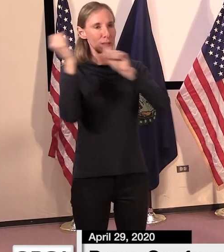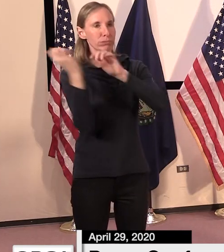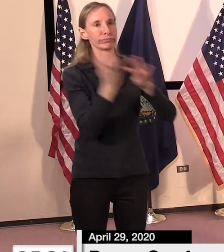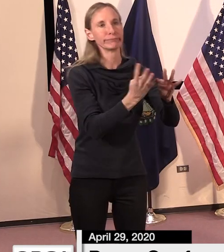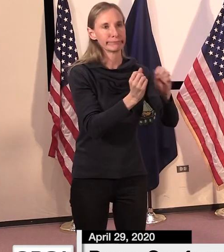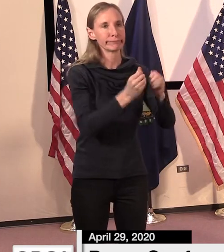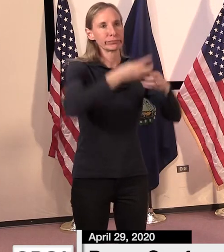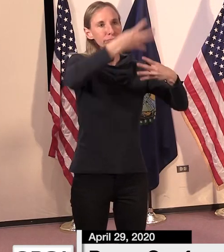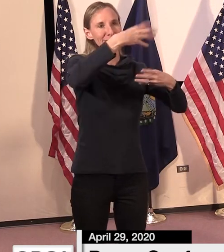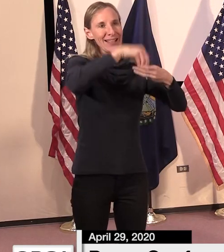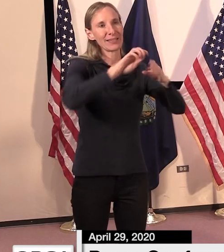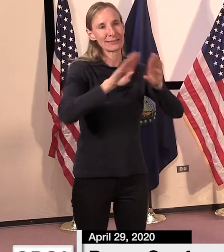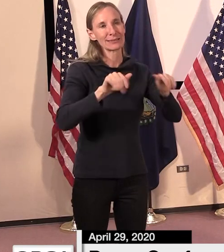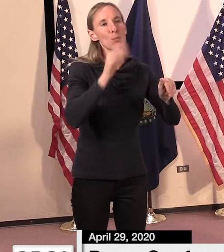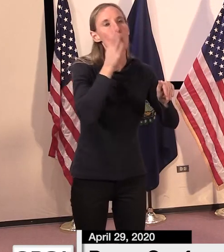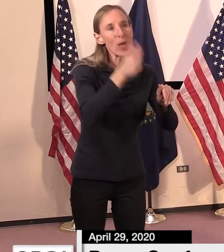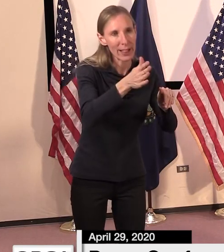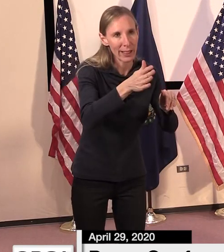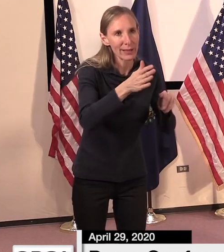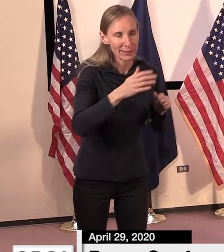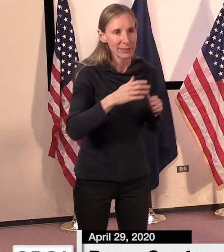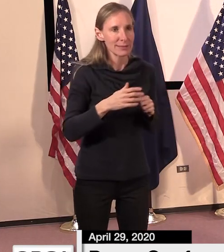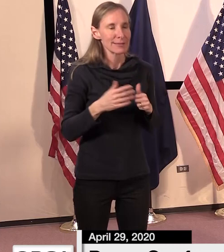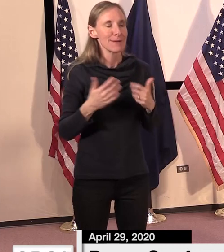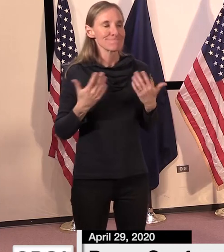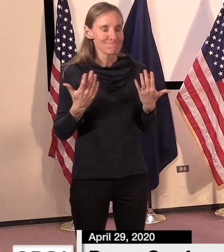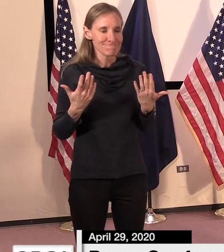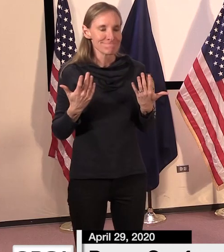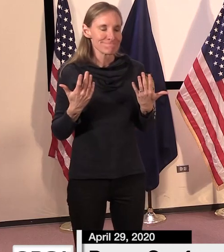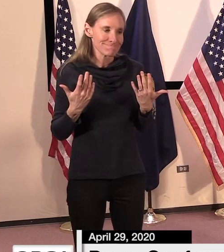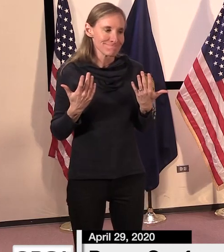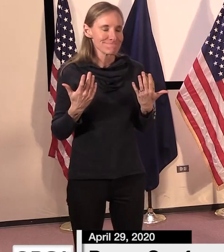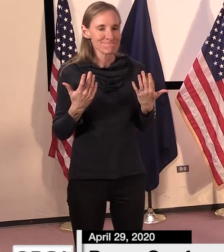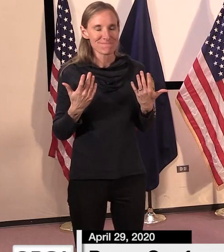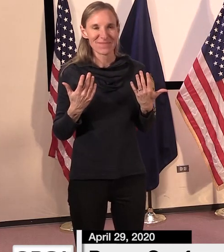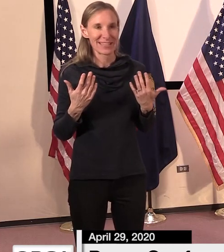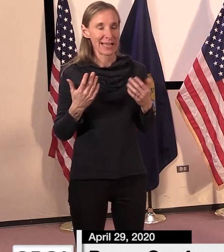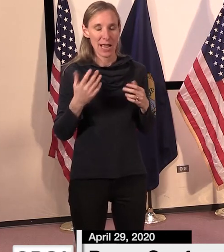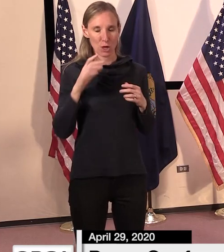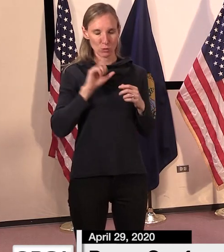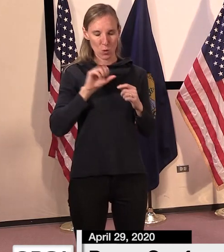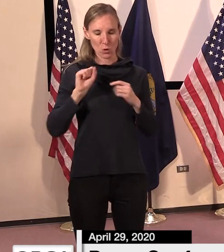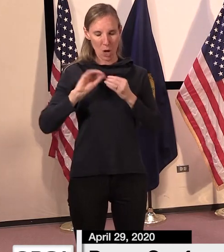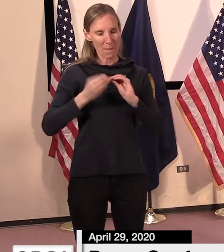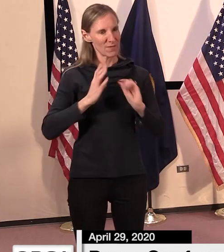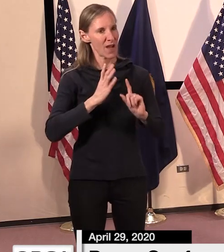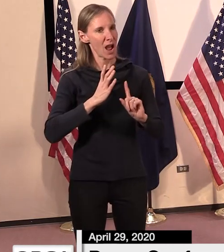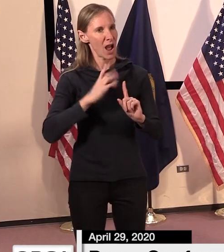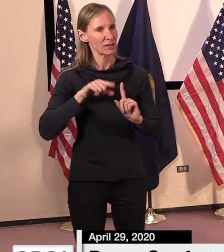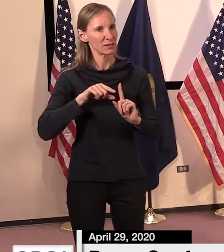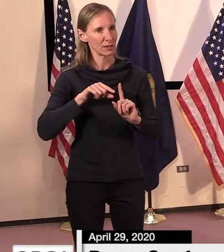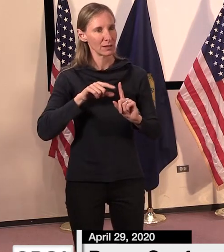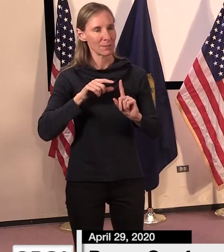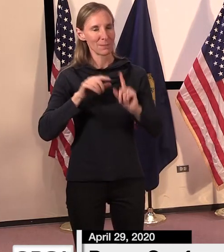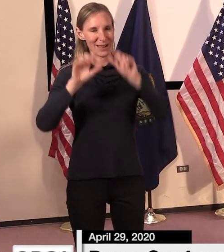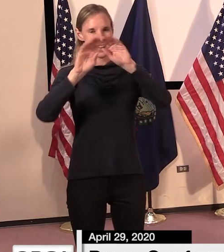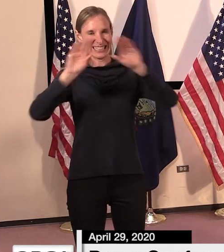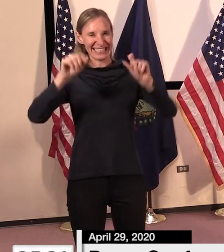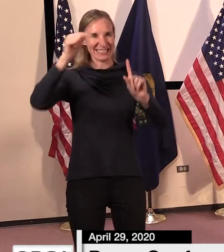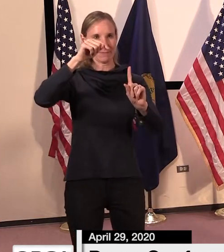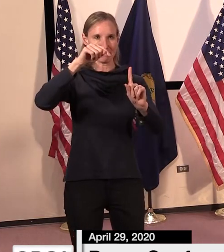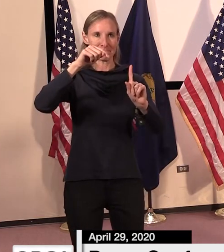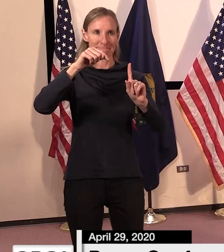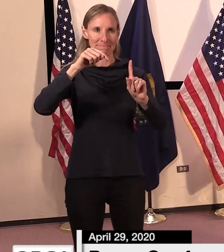be found in the system. So, again, it's not a Social Security number issue. It's just the way the system